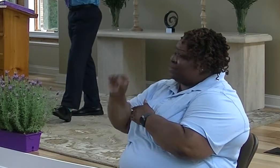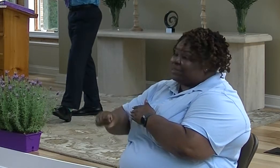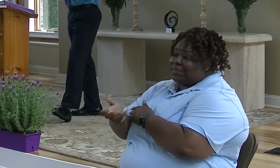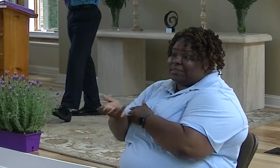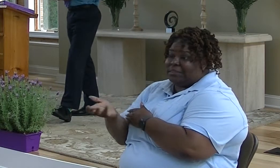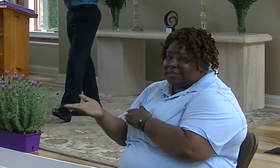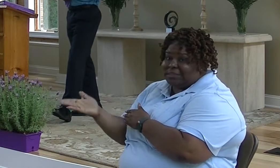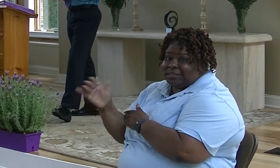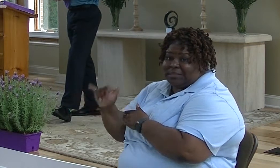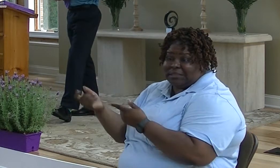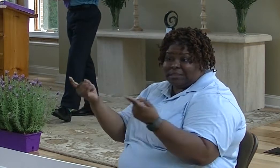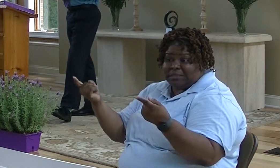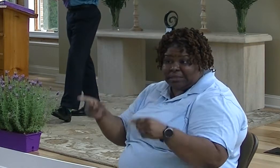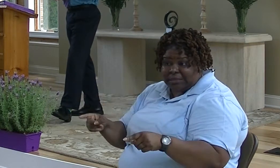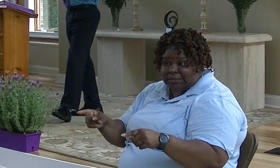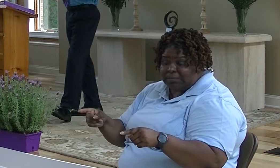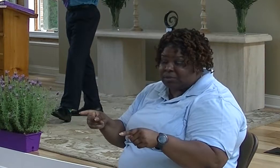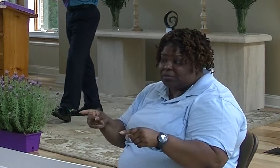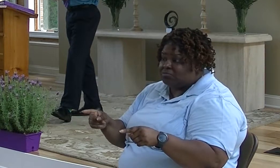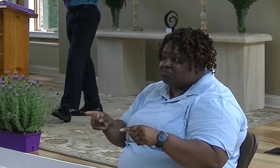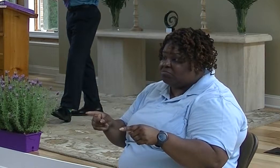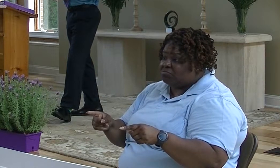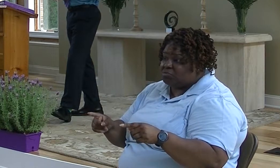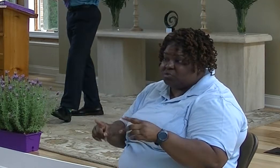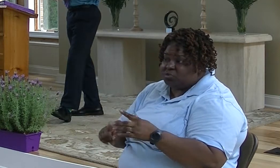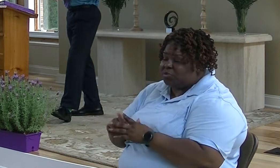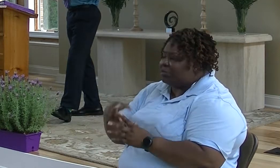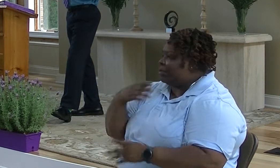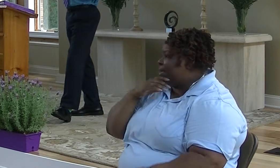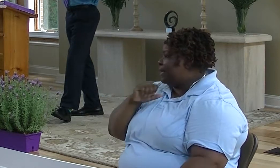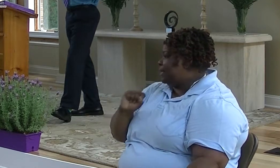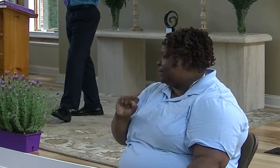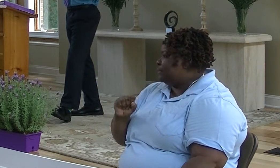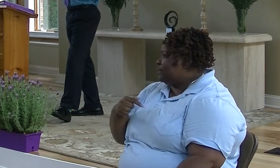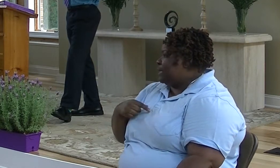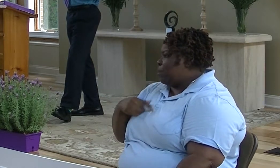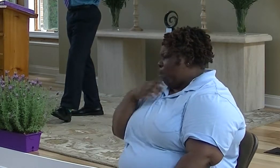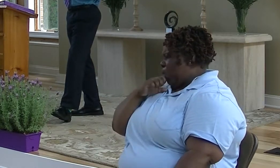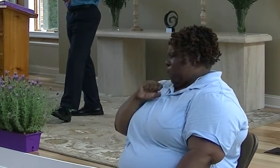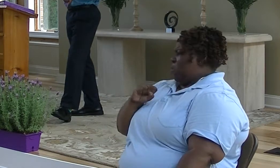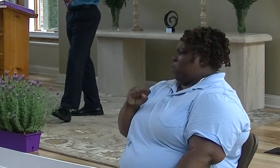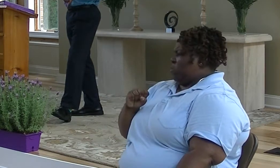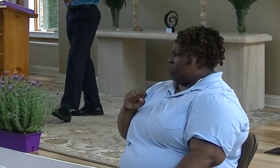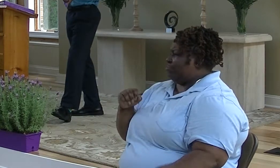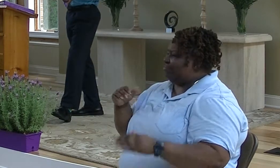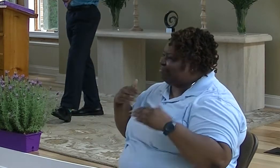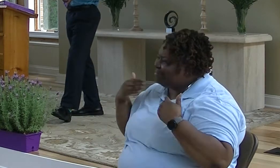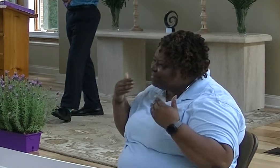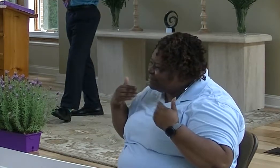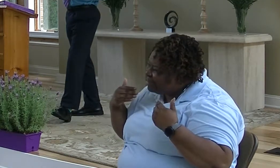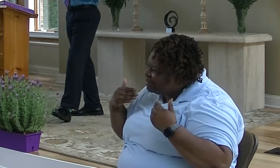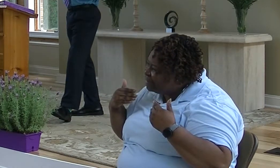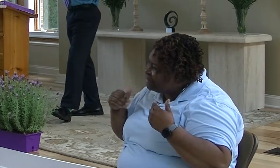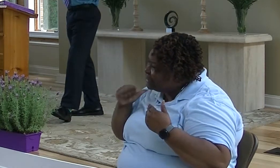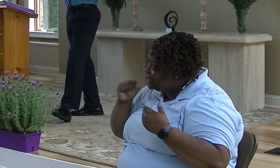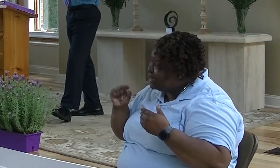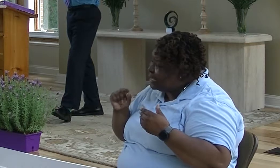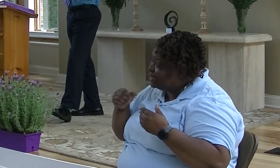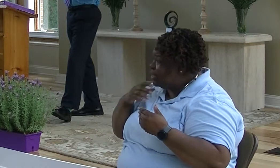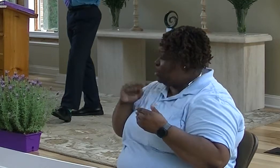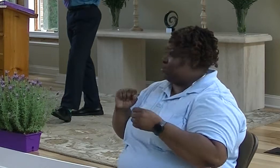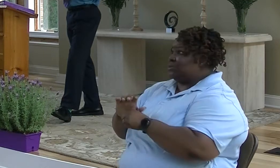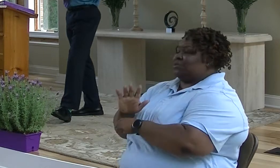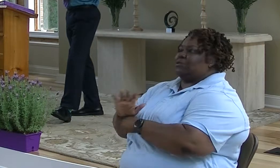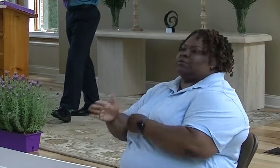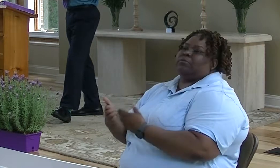Anything that comes up, age, I'm too old, I'm too young, I'm not old enough, or